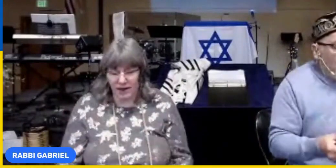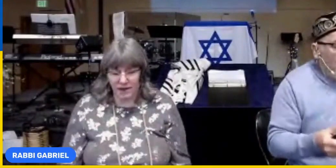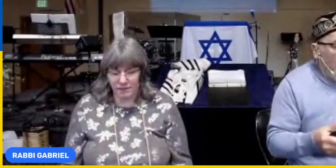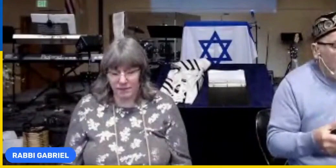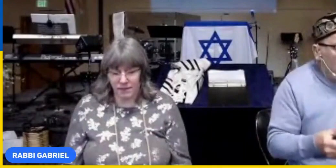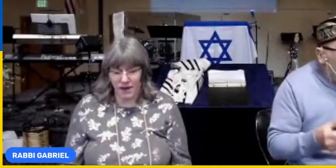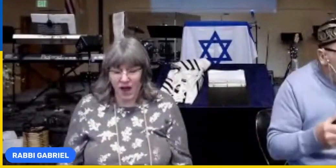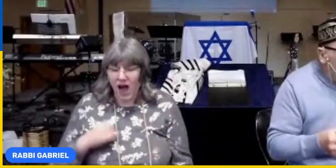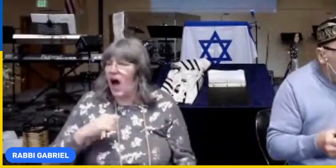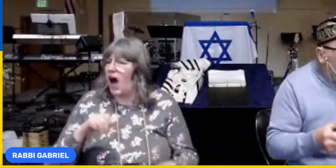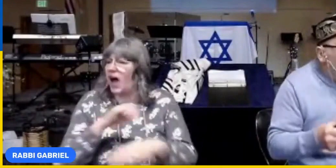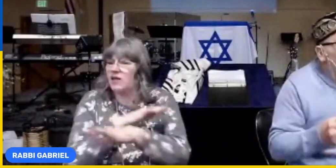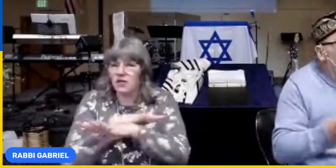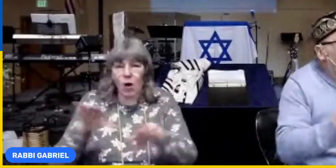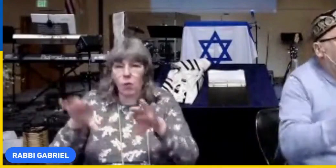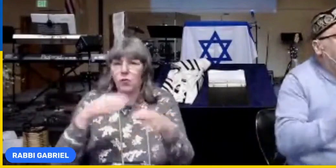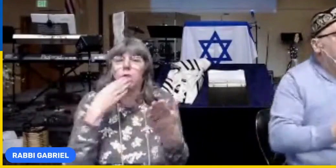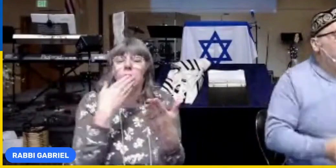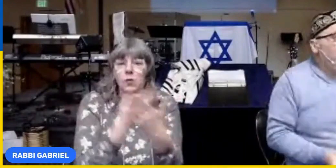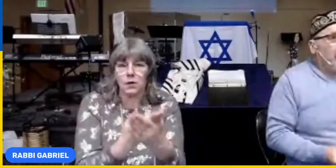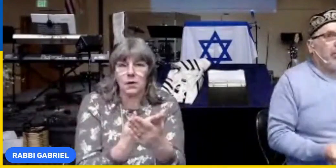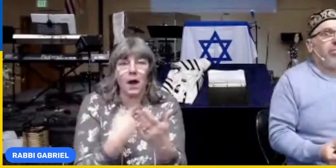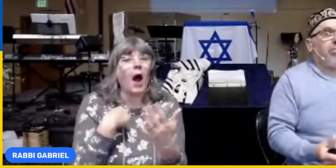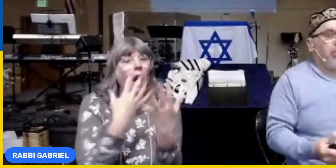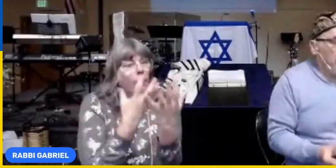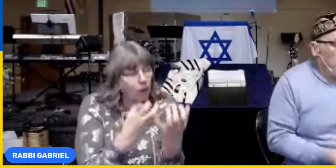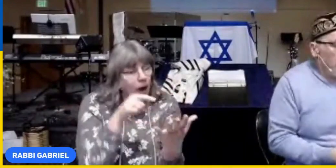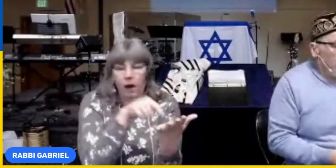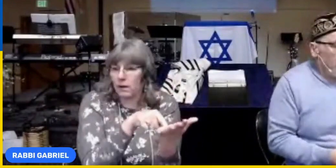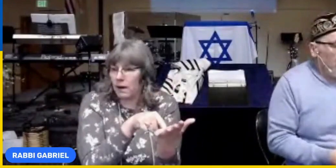the evil I don't want is what I do.